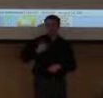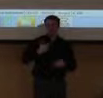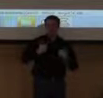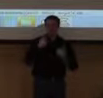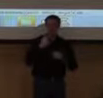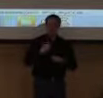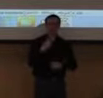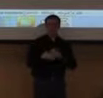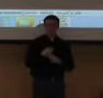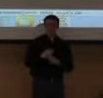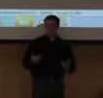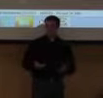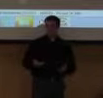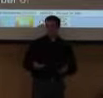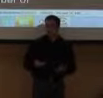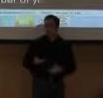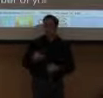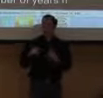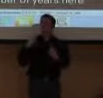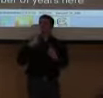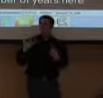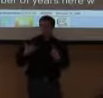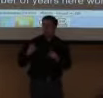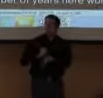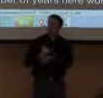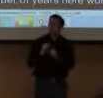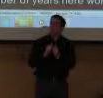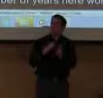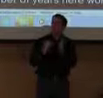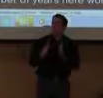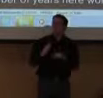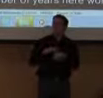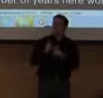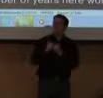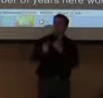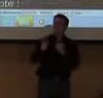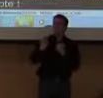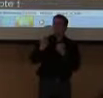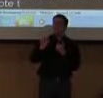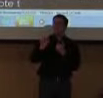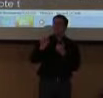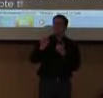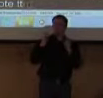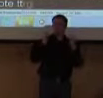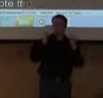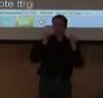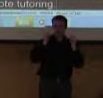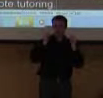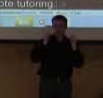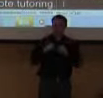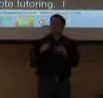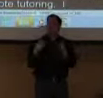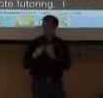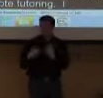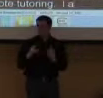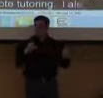here. And it's working with students on remote tutoring. And I also want to mention that Lisa